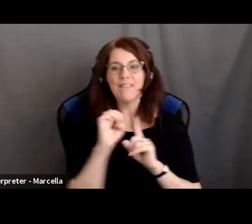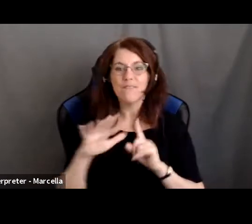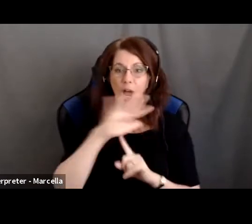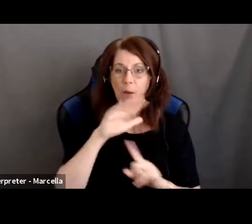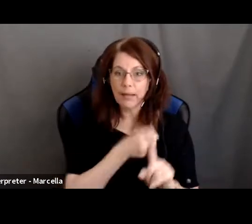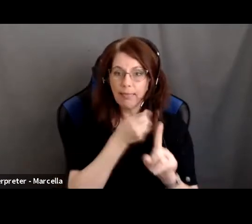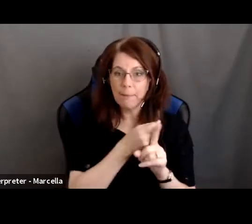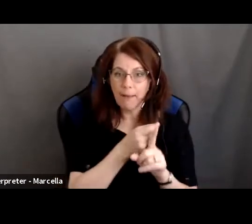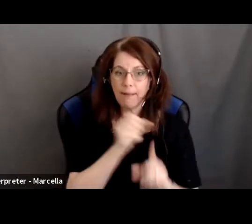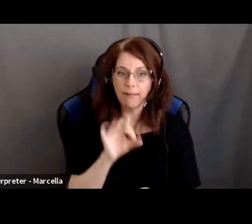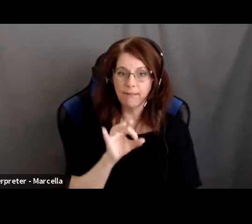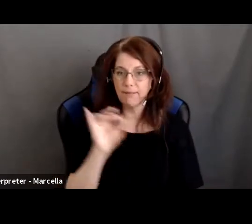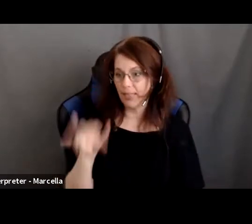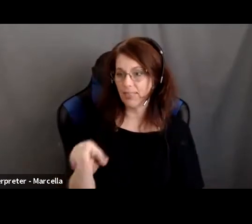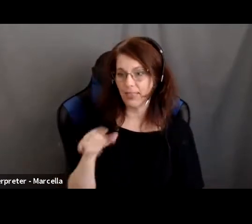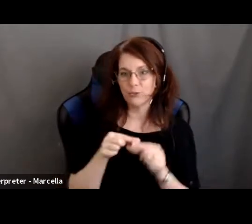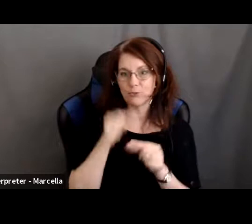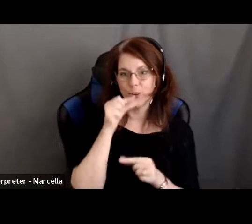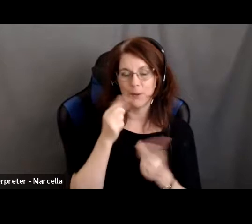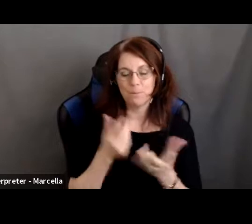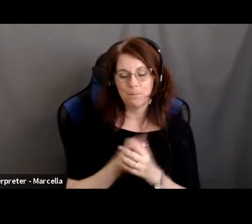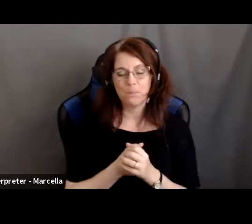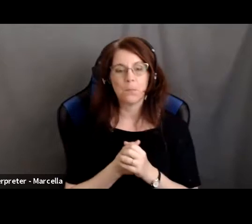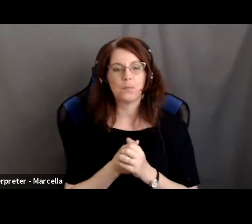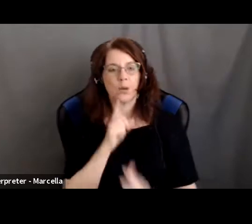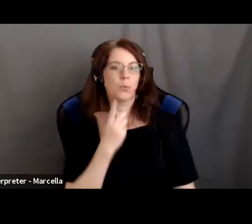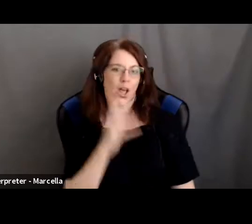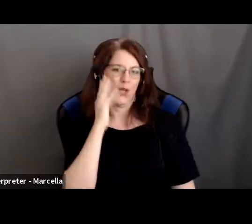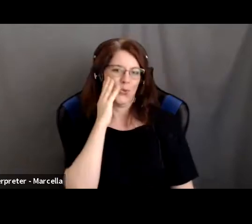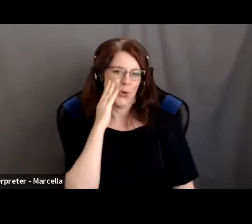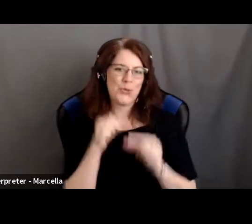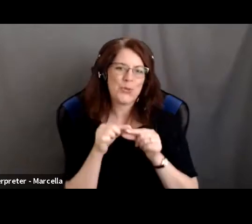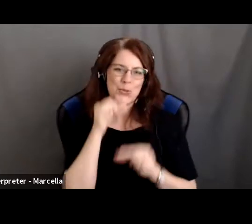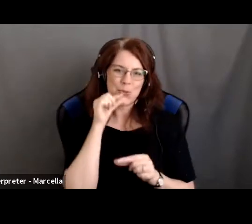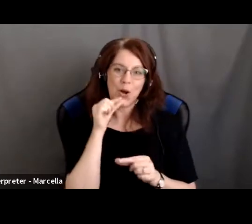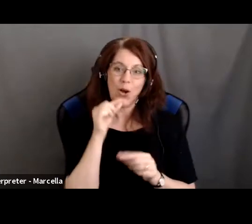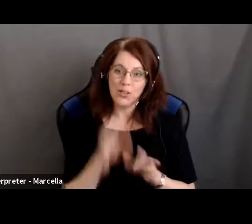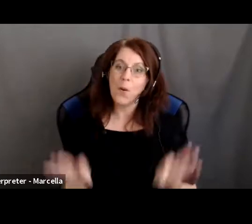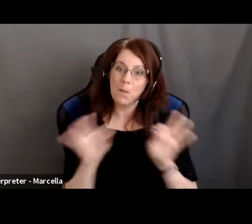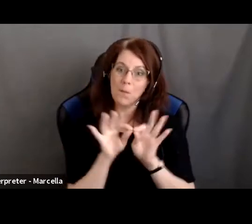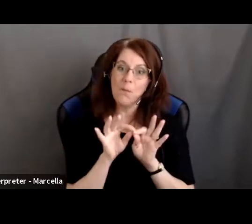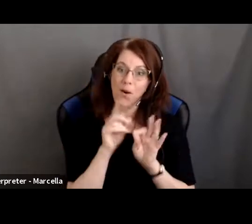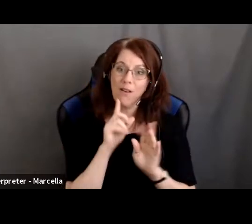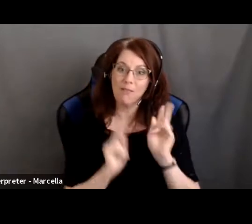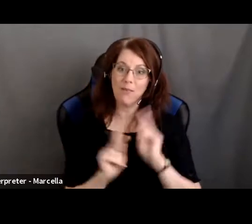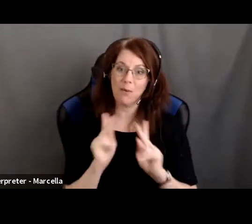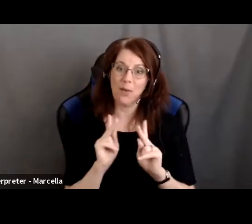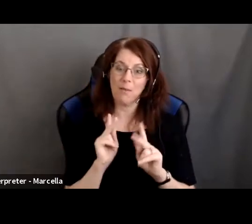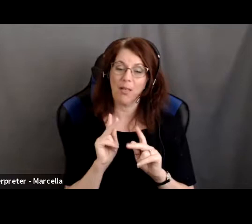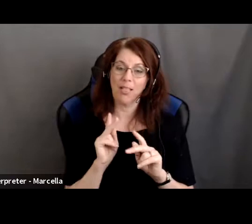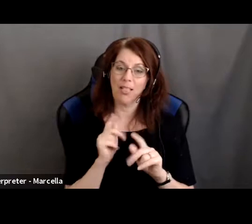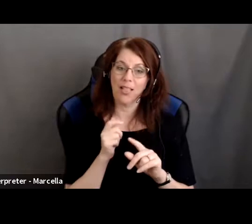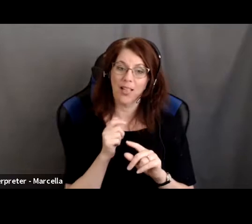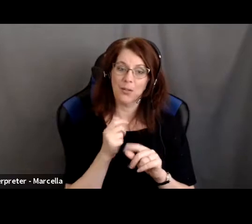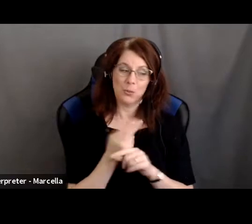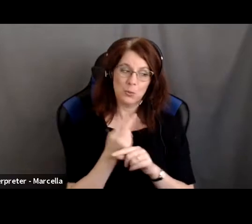impact of these solutions. I'm sure we all know that straws are an important tool for people to